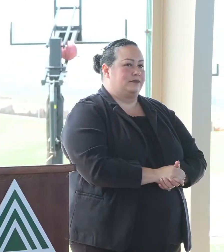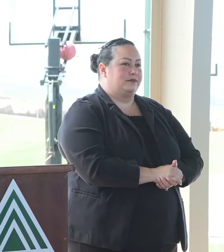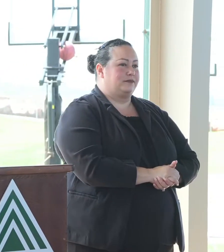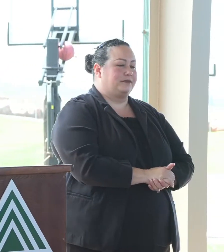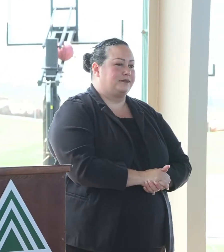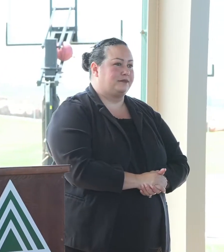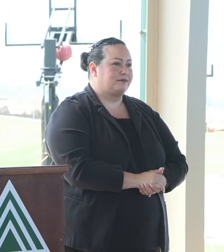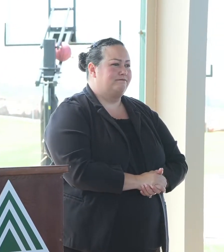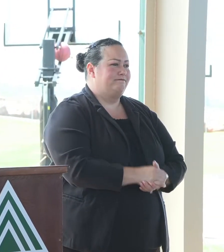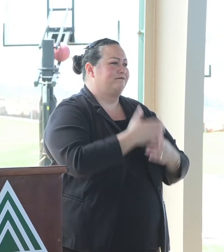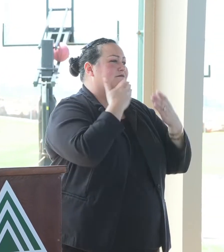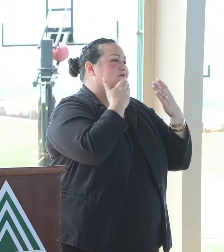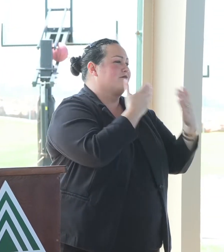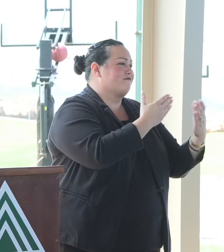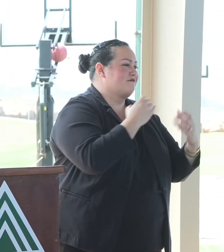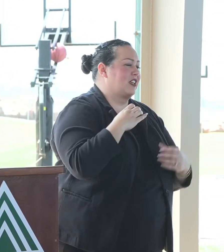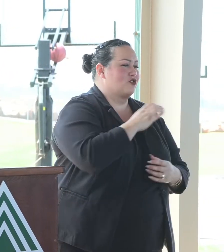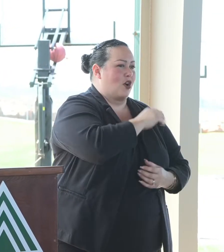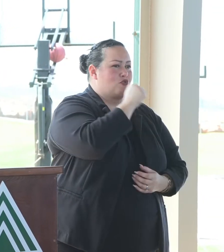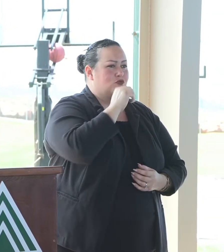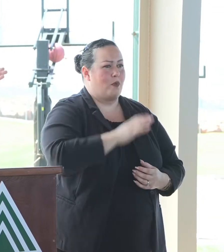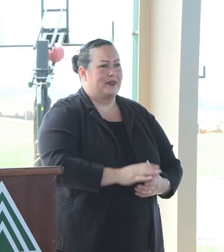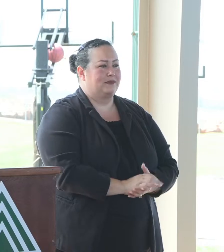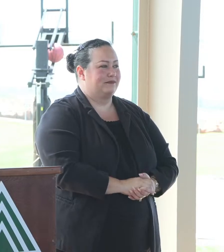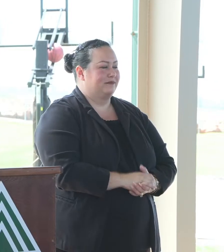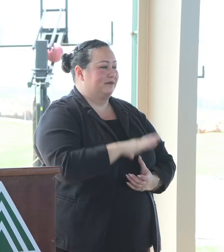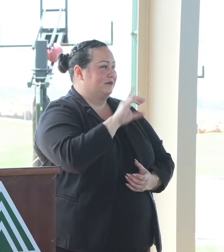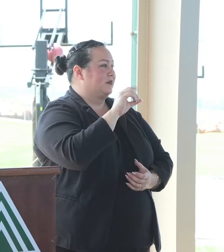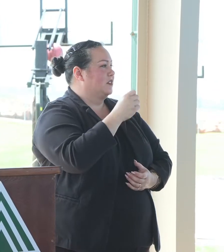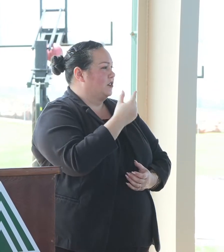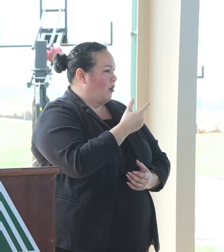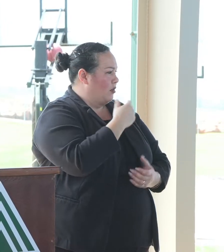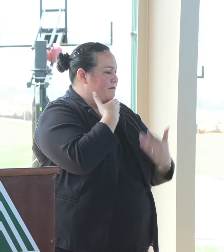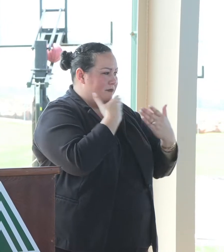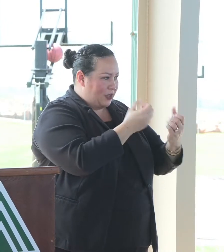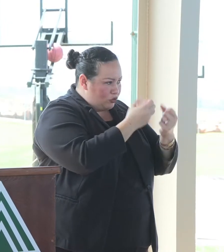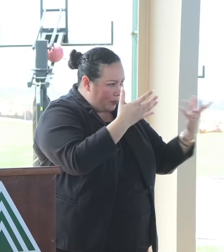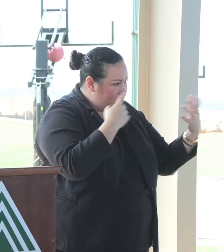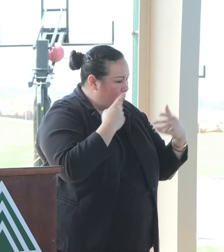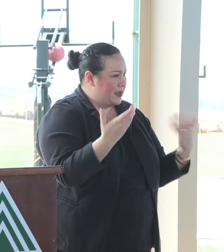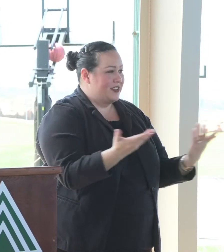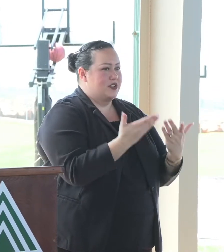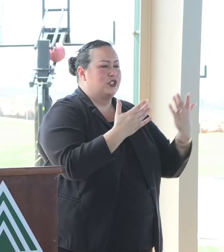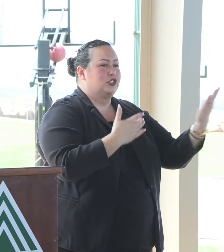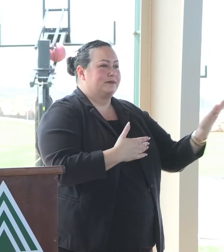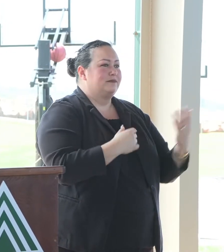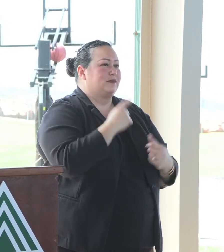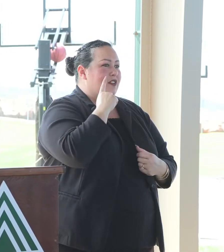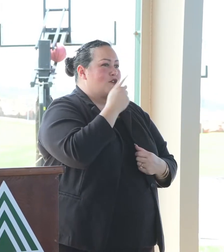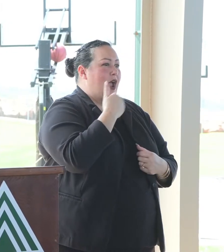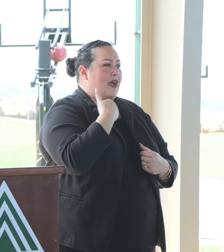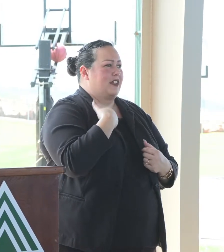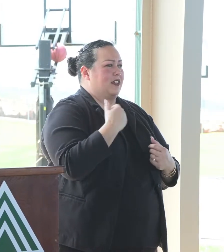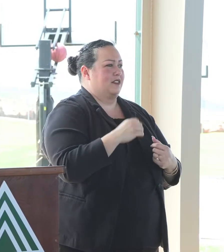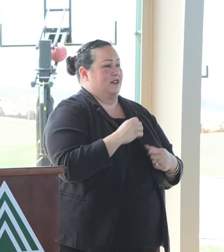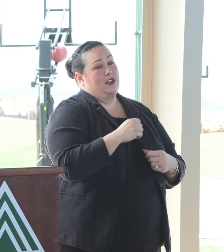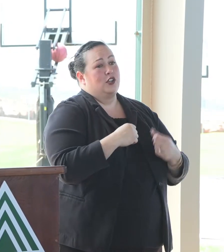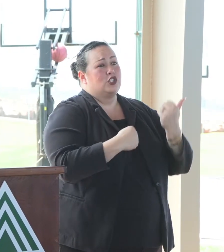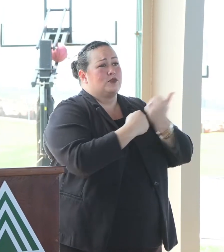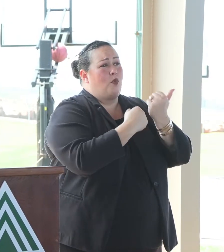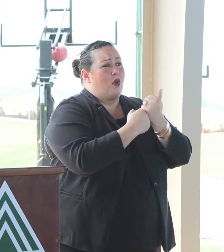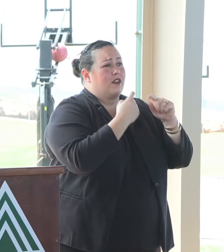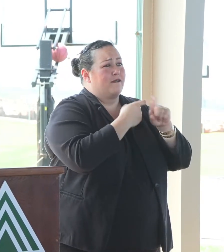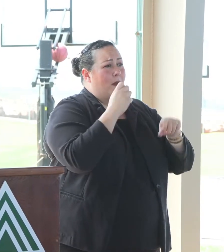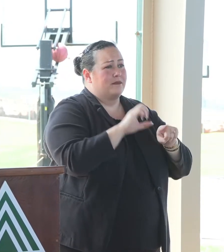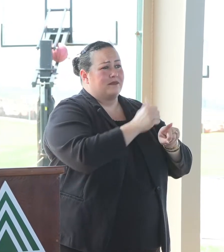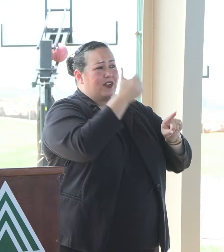So, thank you, Congresswoman. Doug, thank you for being here. To have bipartisan support means the world to us, and you